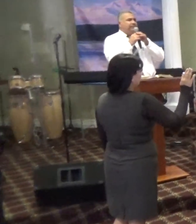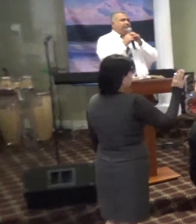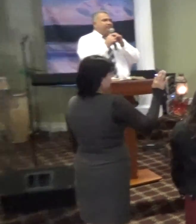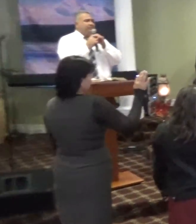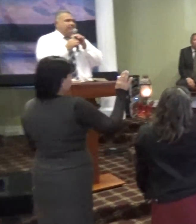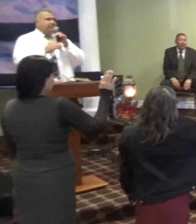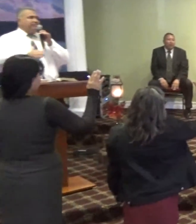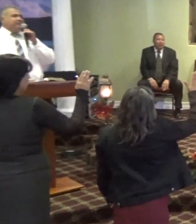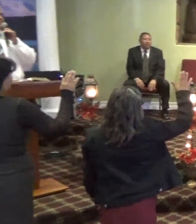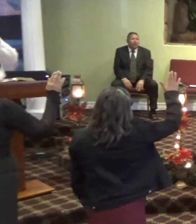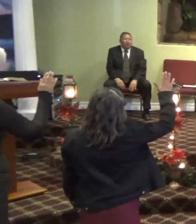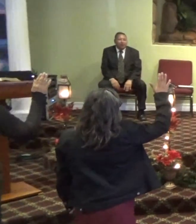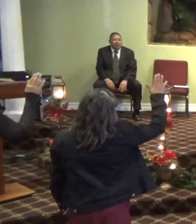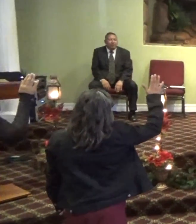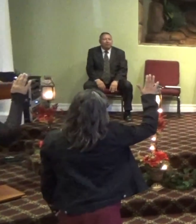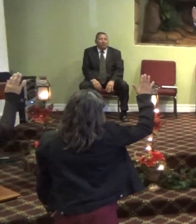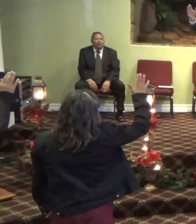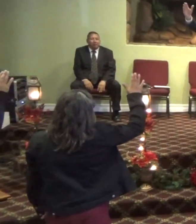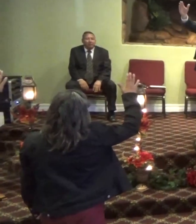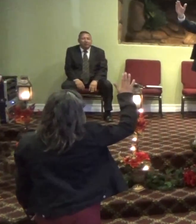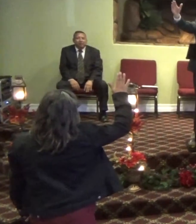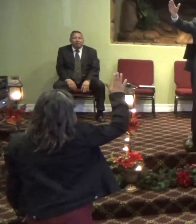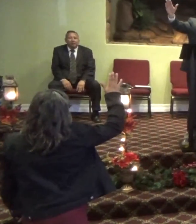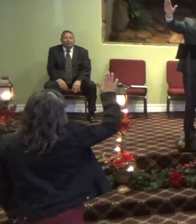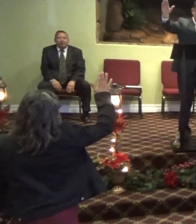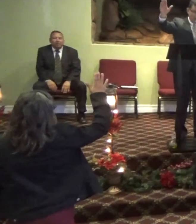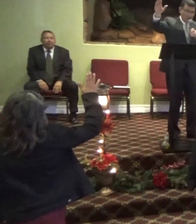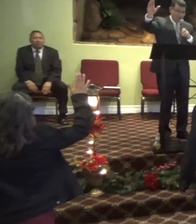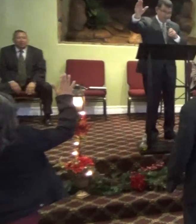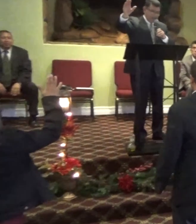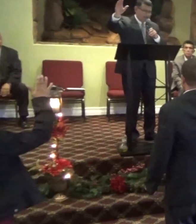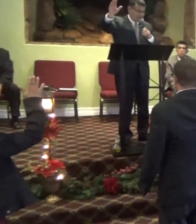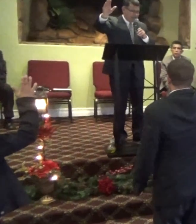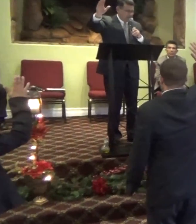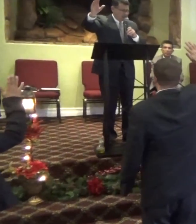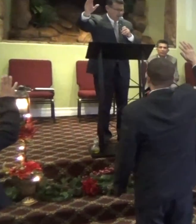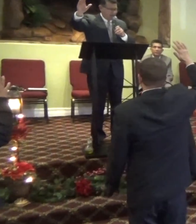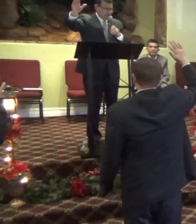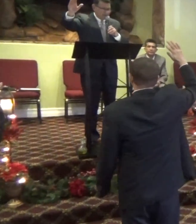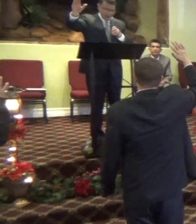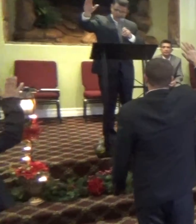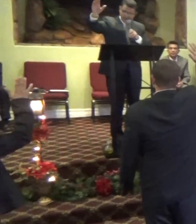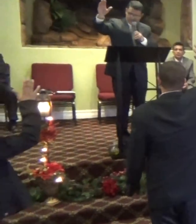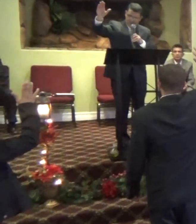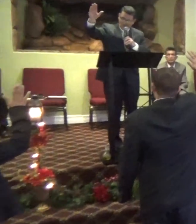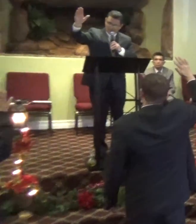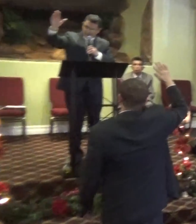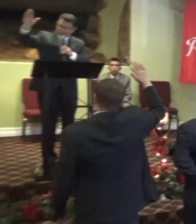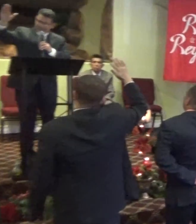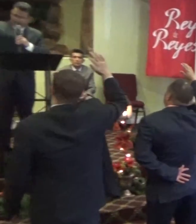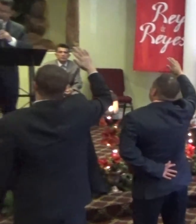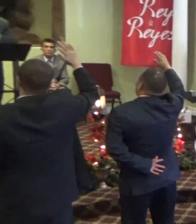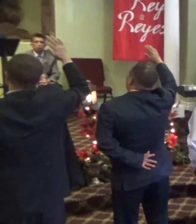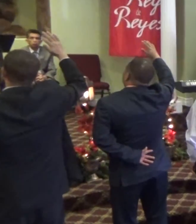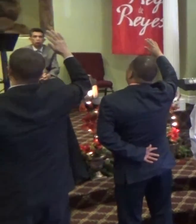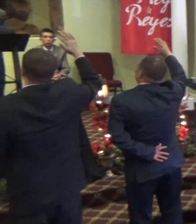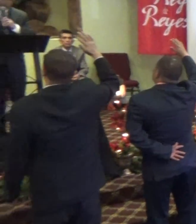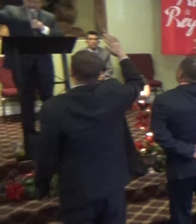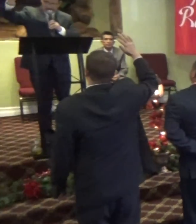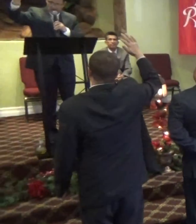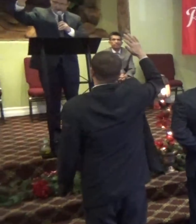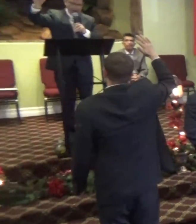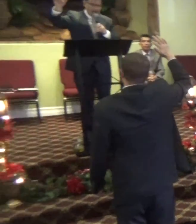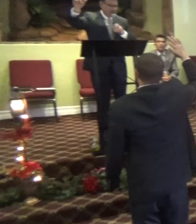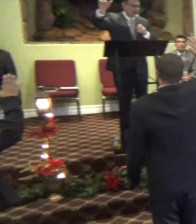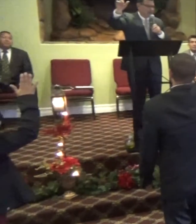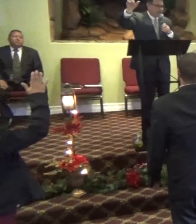Por toda la eternidad. Right. Hermanos, hermanas, si ustedes lo hacen así, If you do it this Dios les way, recompensará God shall